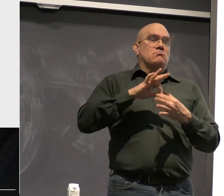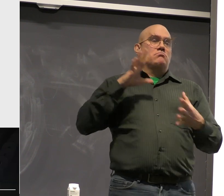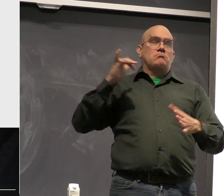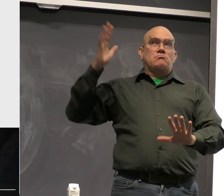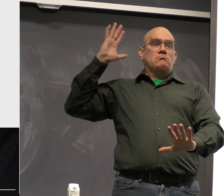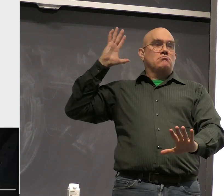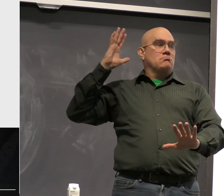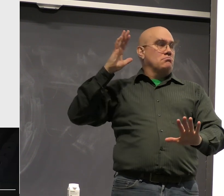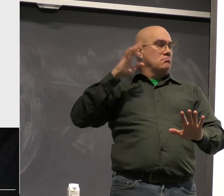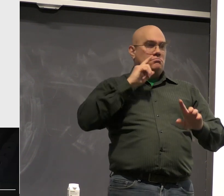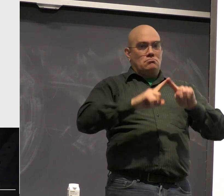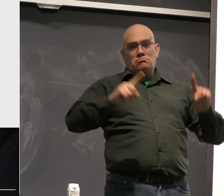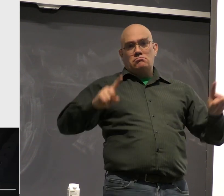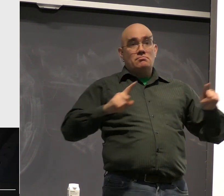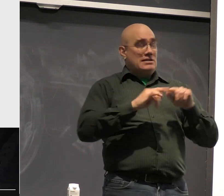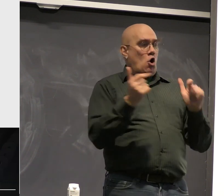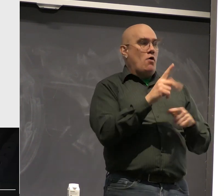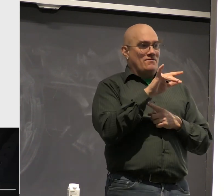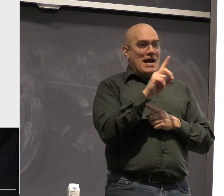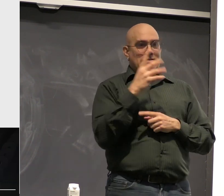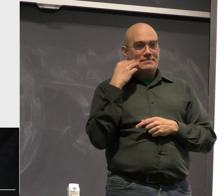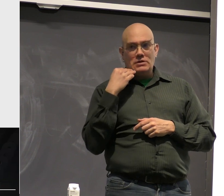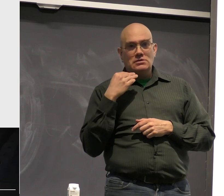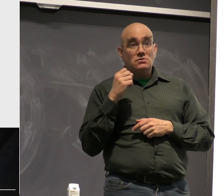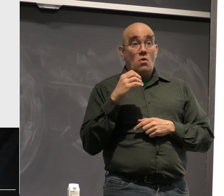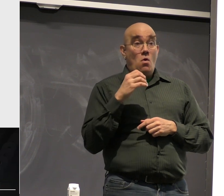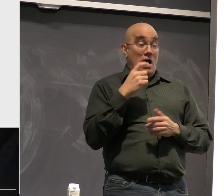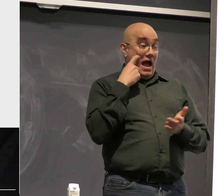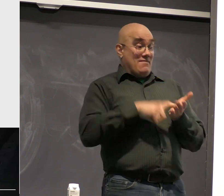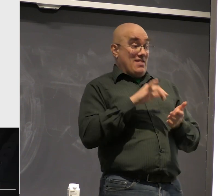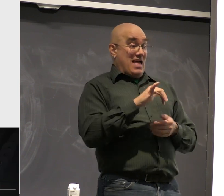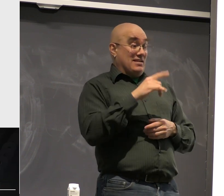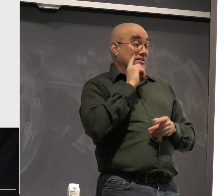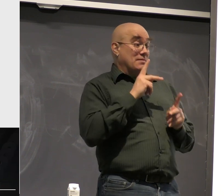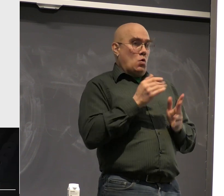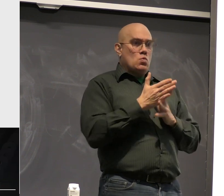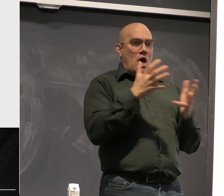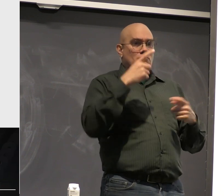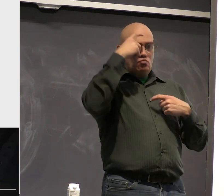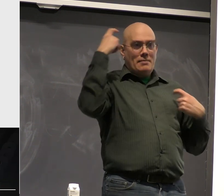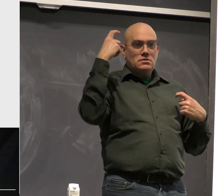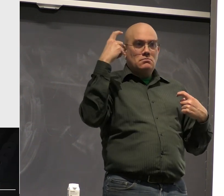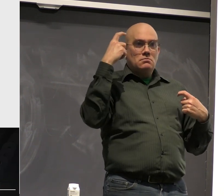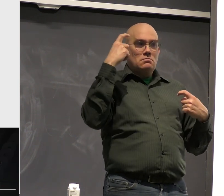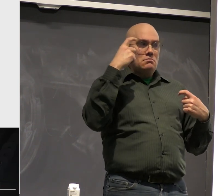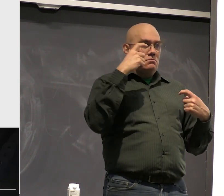with future generations, or let it go. And we see different things. They're all valid experiences. We see the gamut. We have some deaf people who have been through a